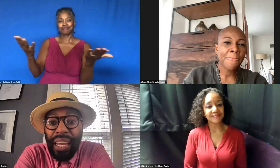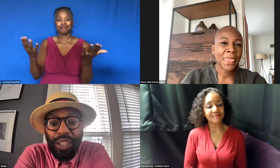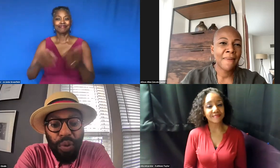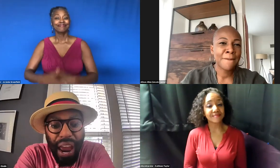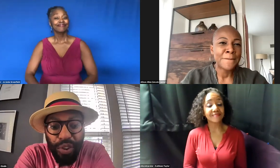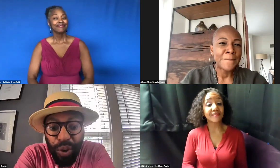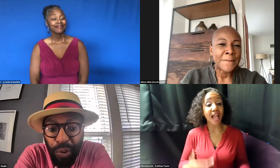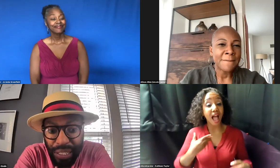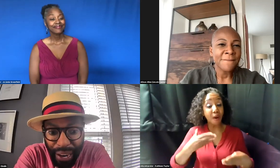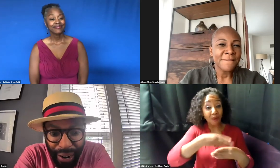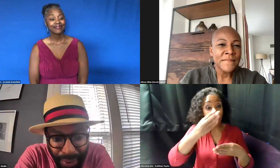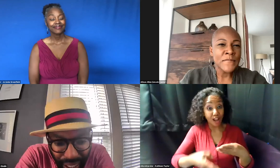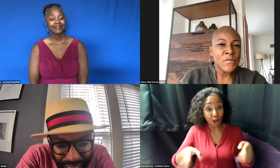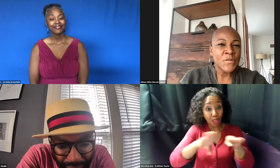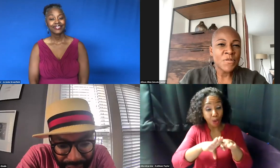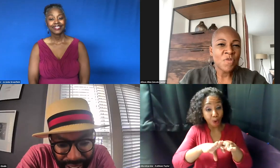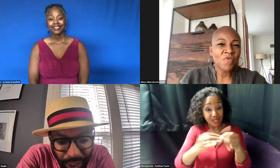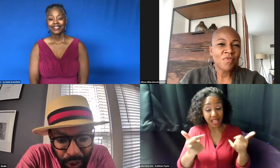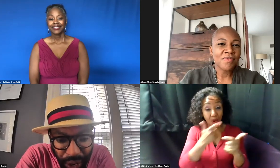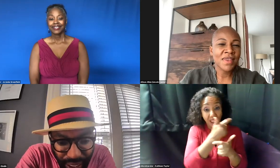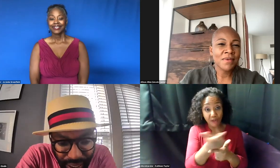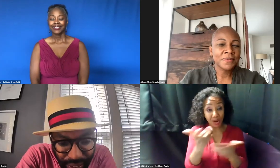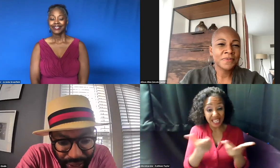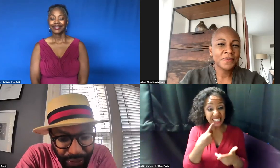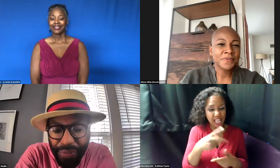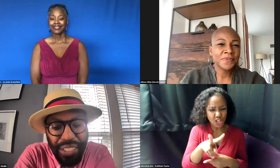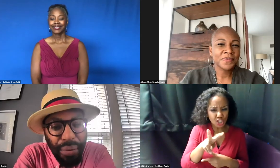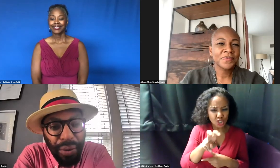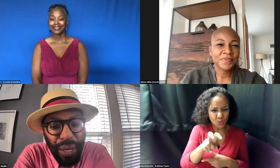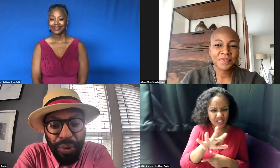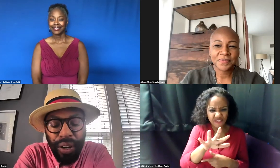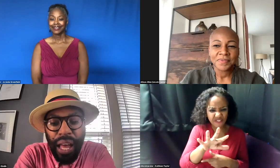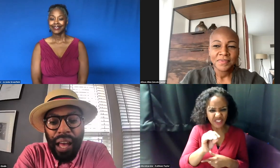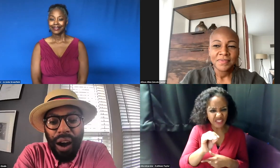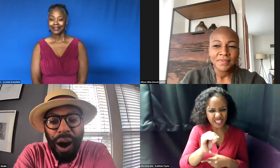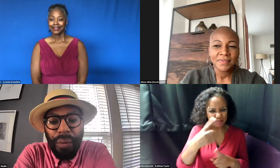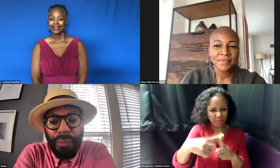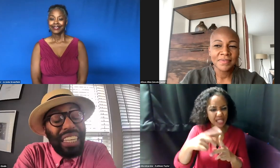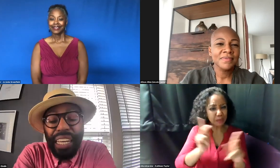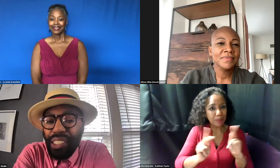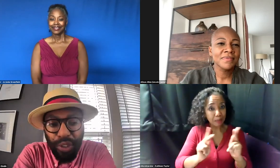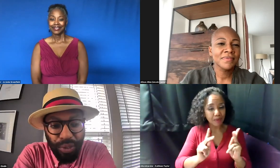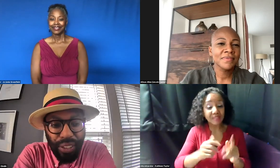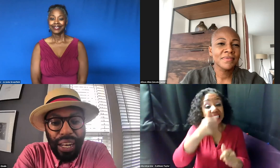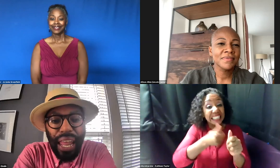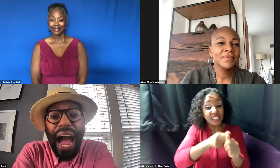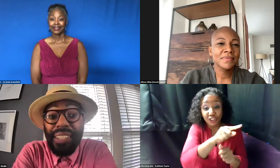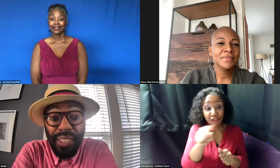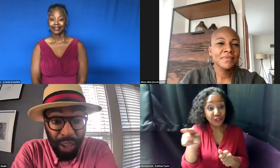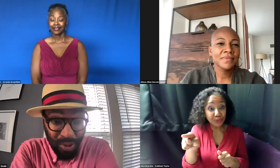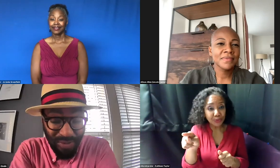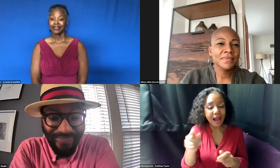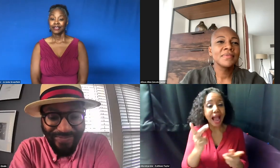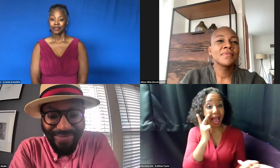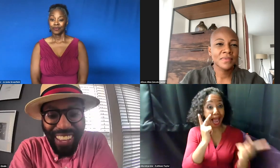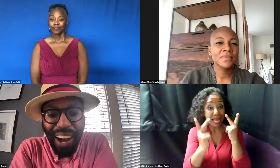with saying to everyone who's here, I'm looking now and it says 250 something people. To each of you, like, I